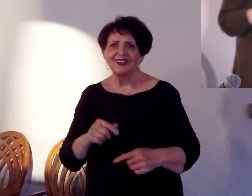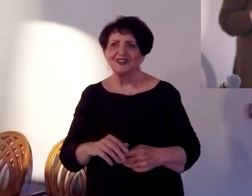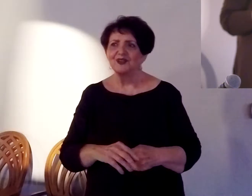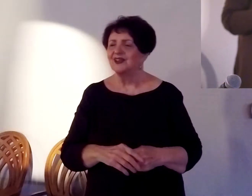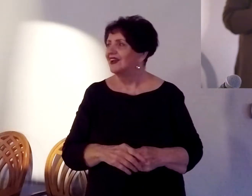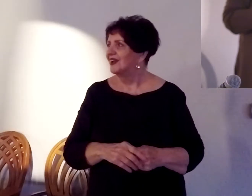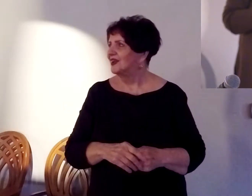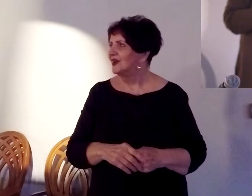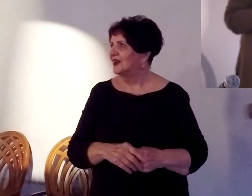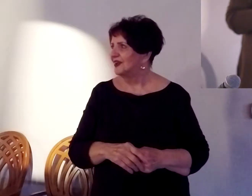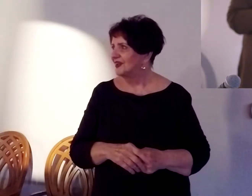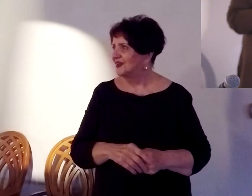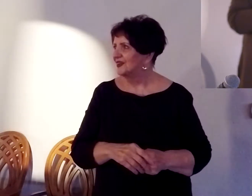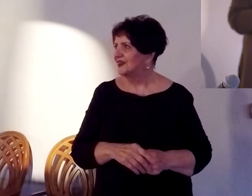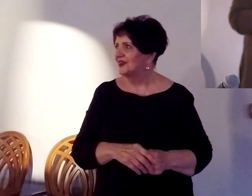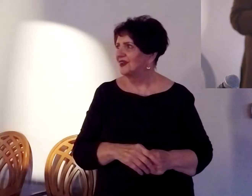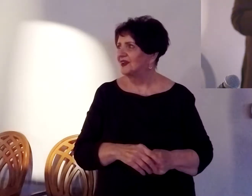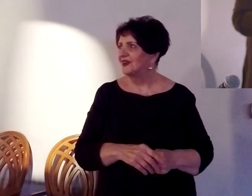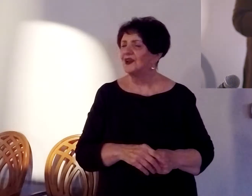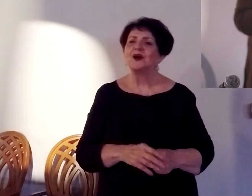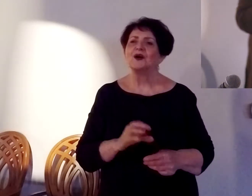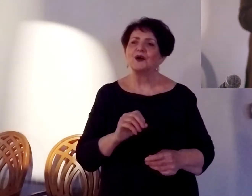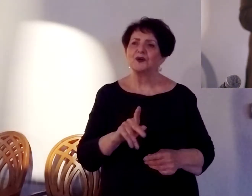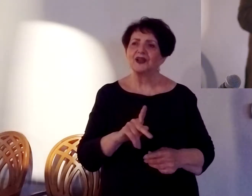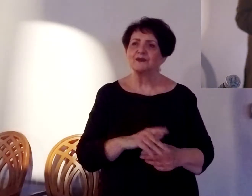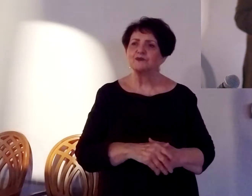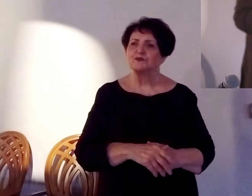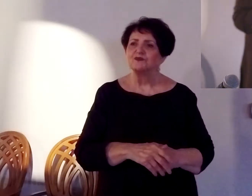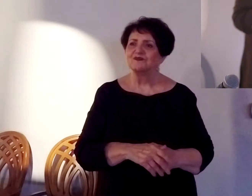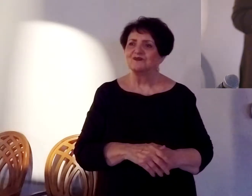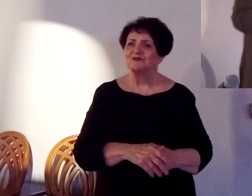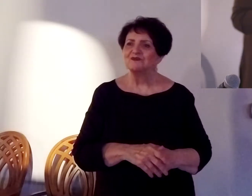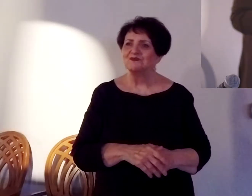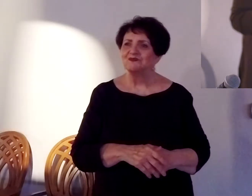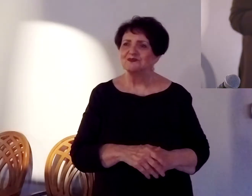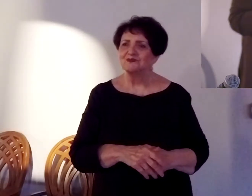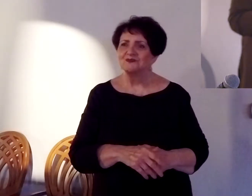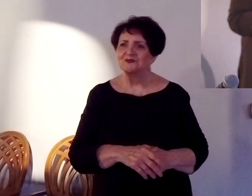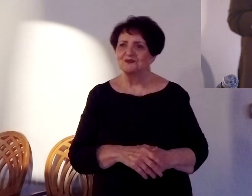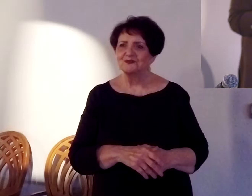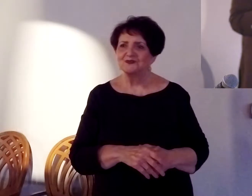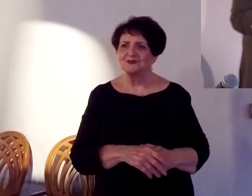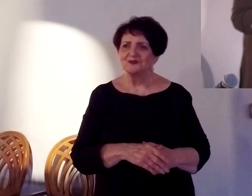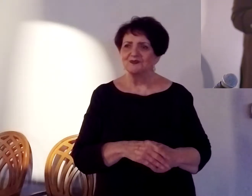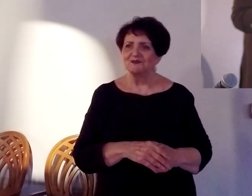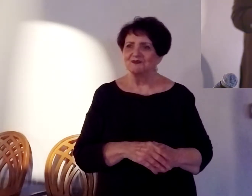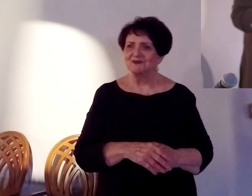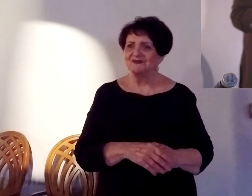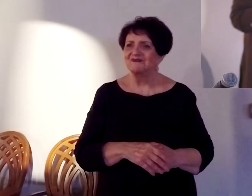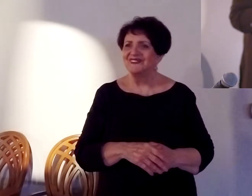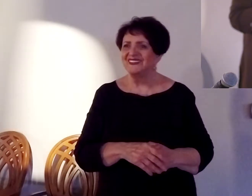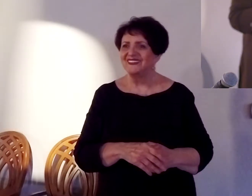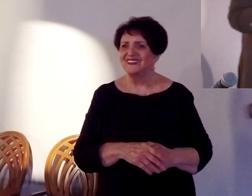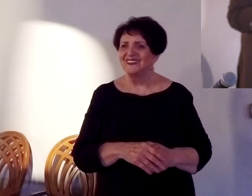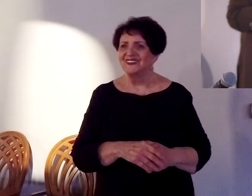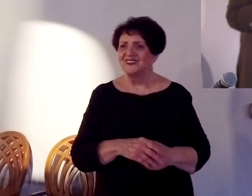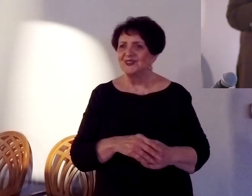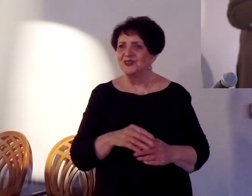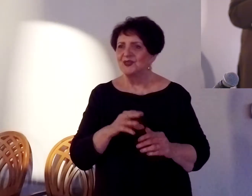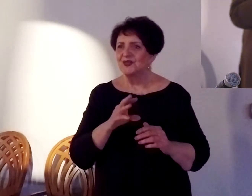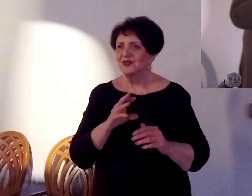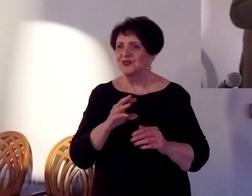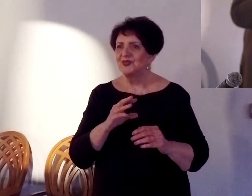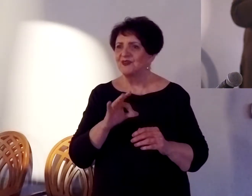Yes, it's so good. I understand, and I don't know if the film itself, is that my conscious mind, or, but